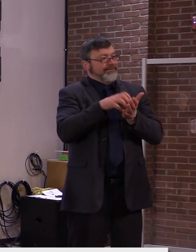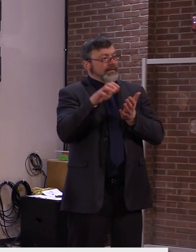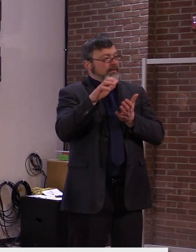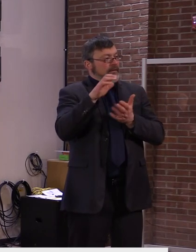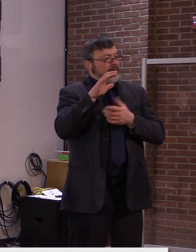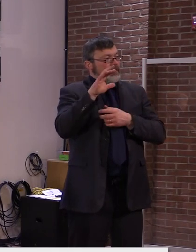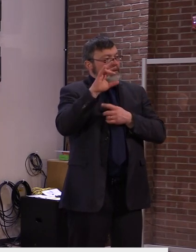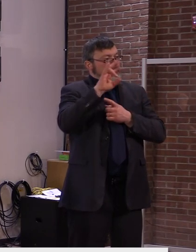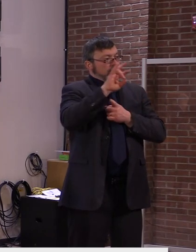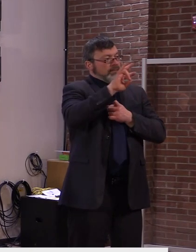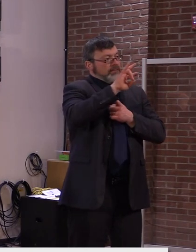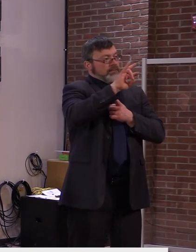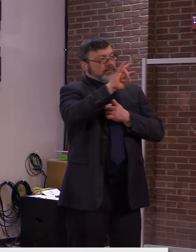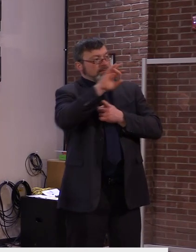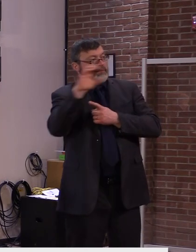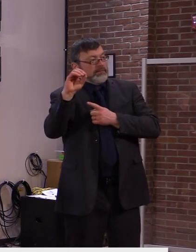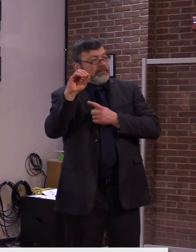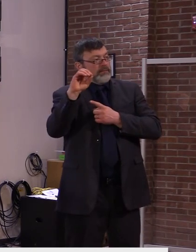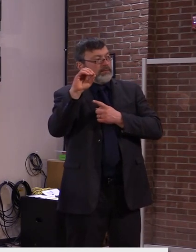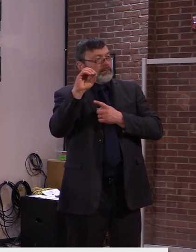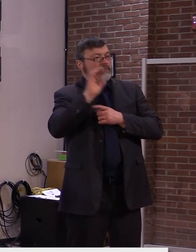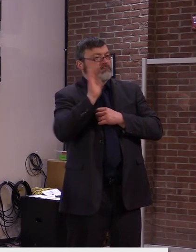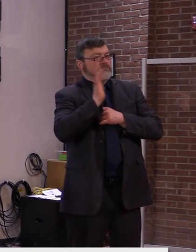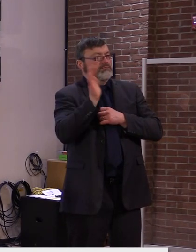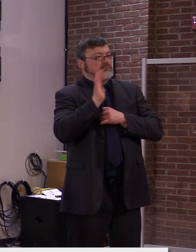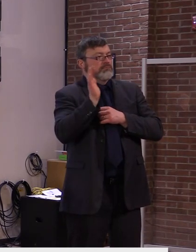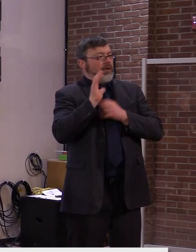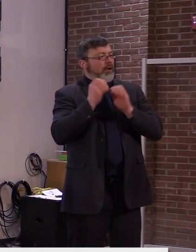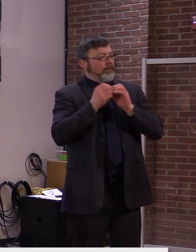have received their second dose.